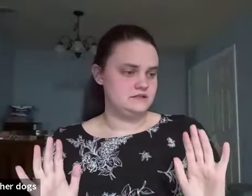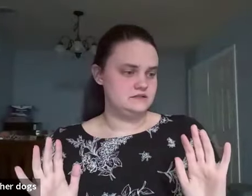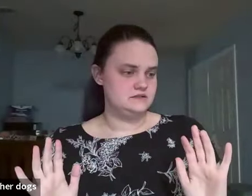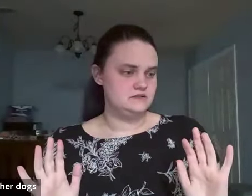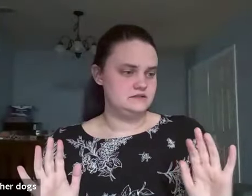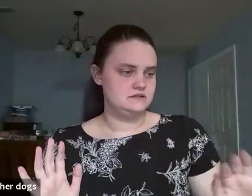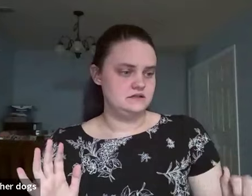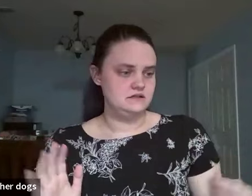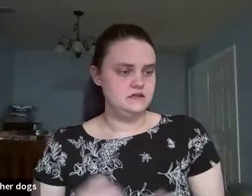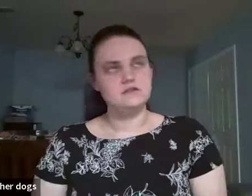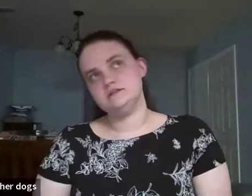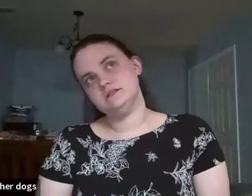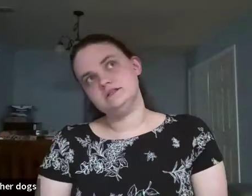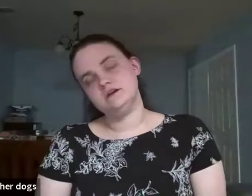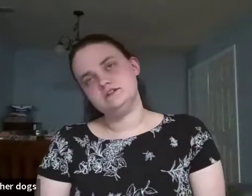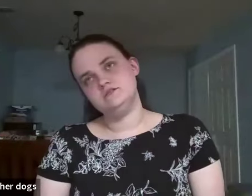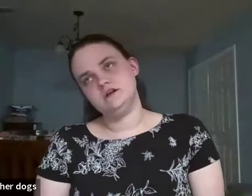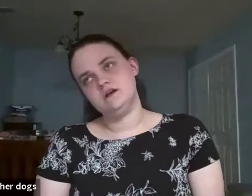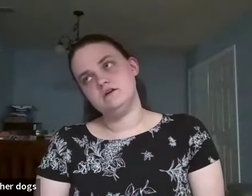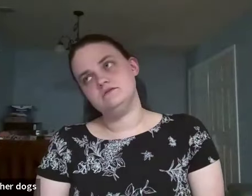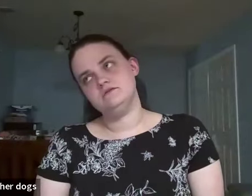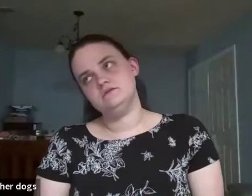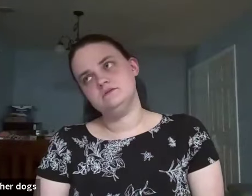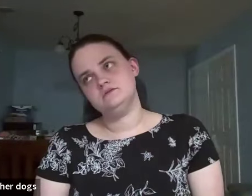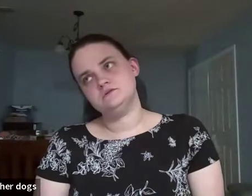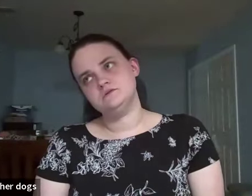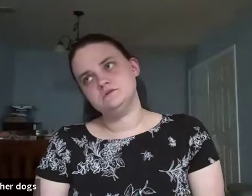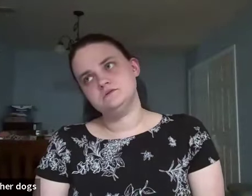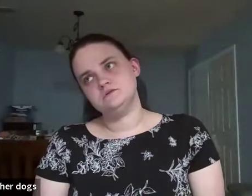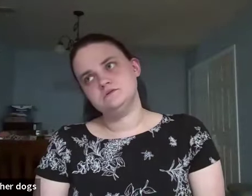right. Let's see. Any other 6 signs you could have?